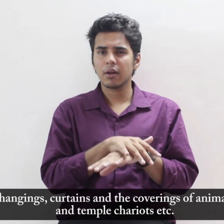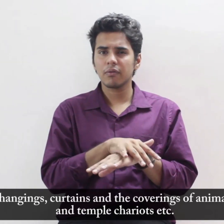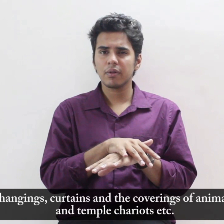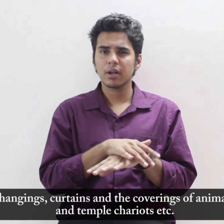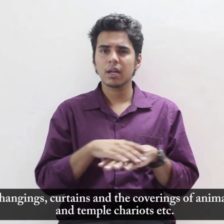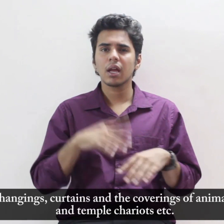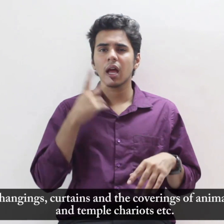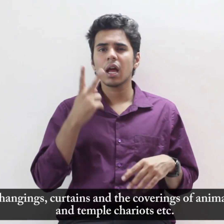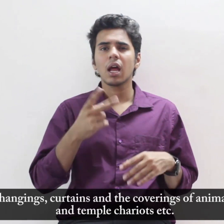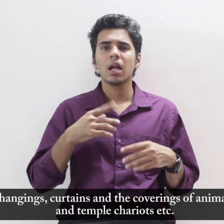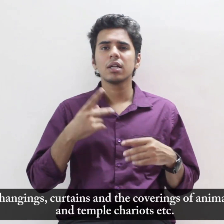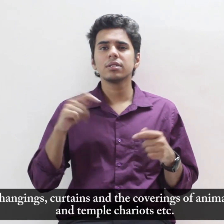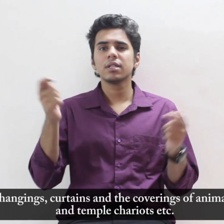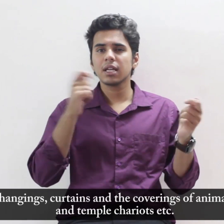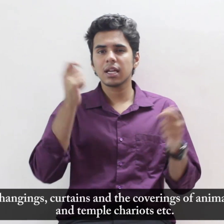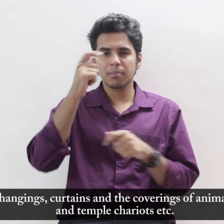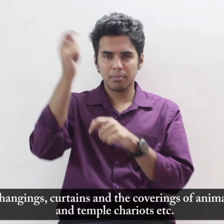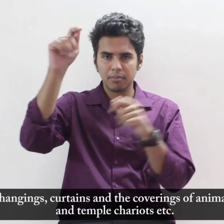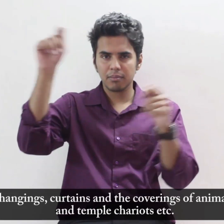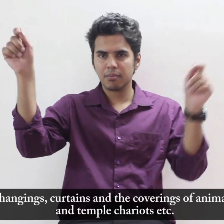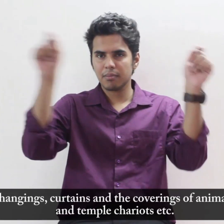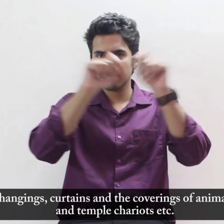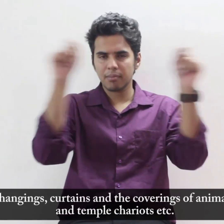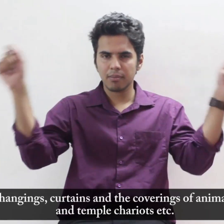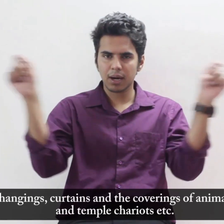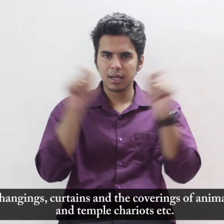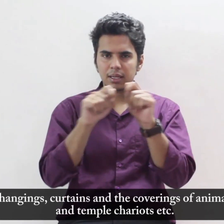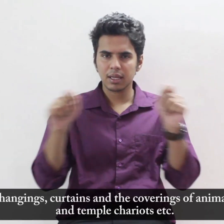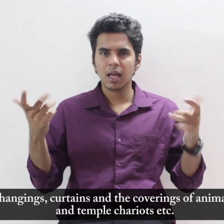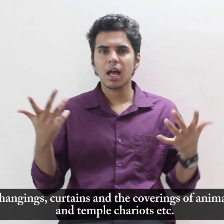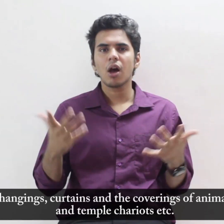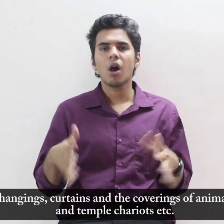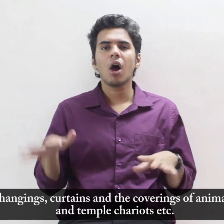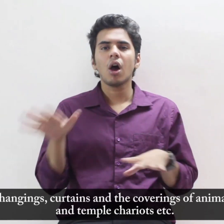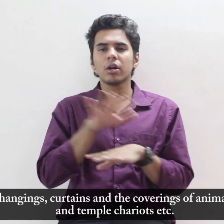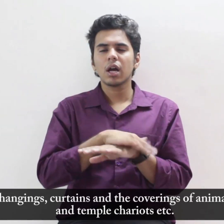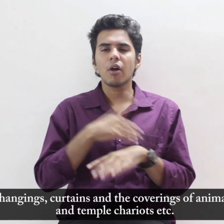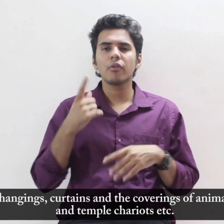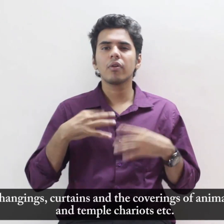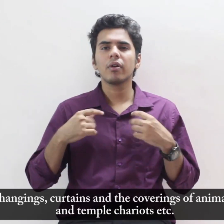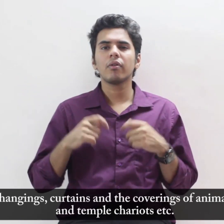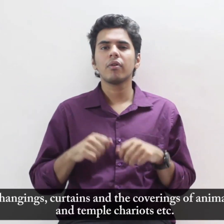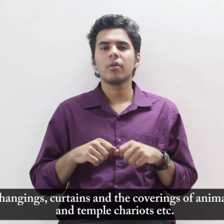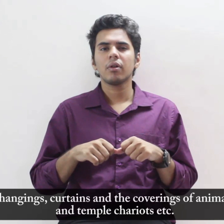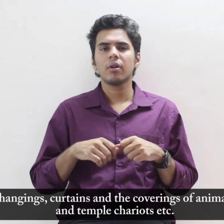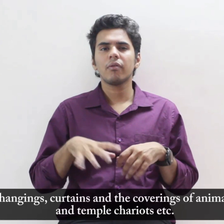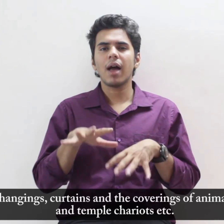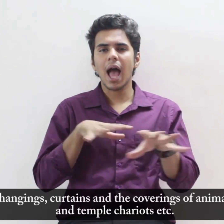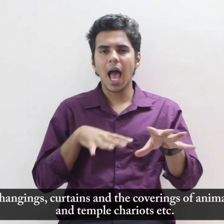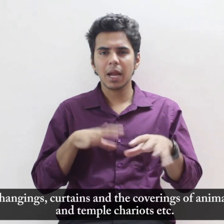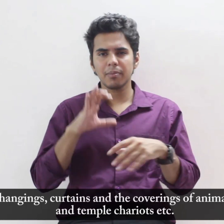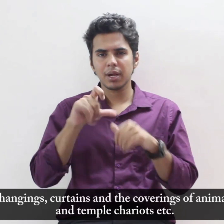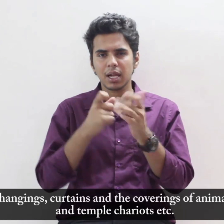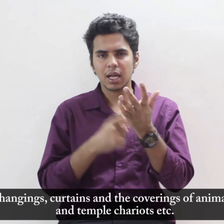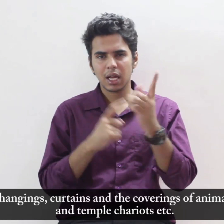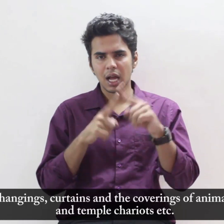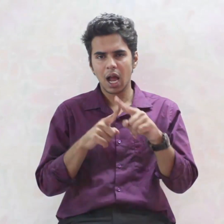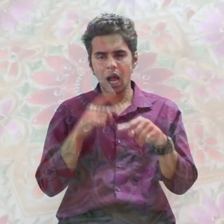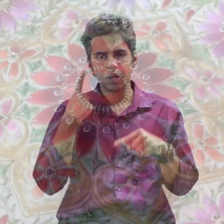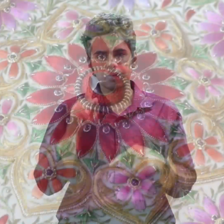tent hangings, curtains, and the coverings of animal carts and temple carryouts, etc.